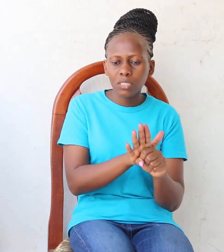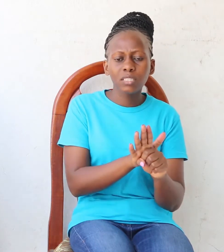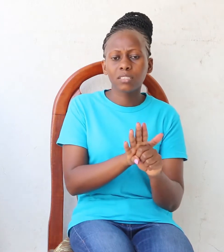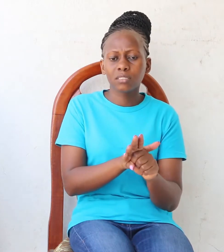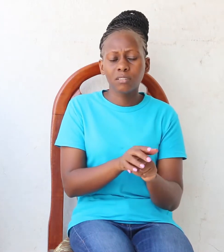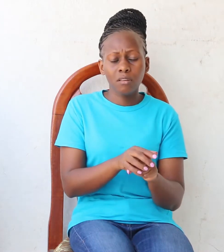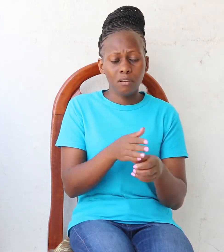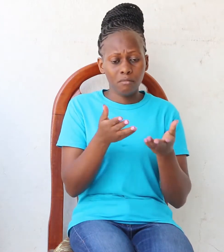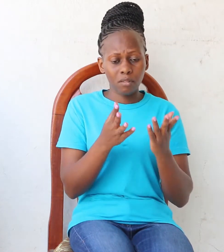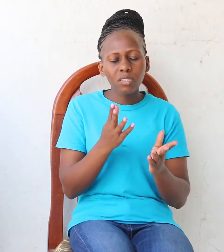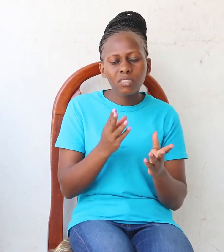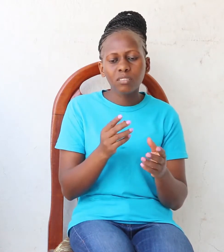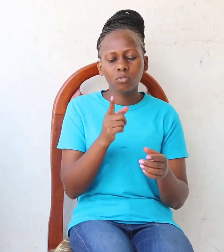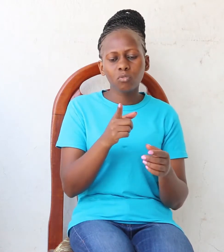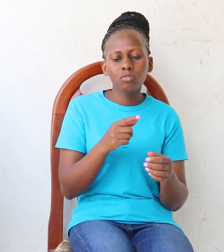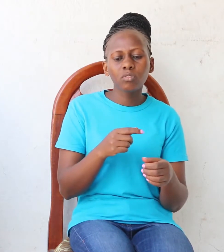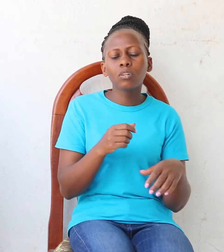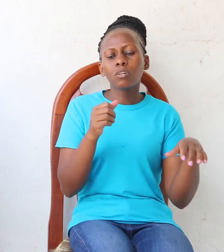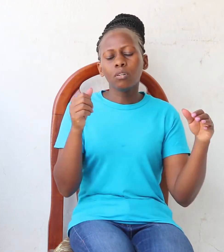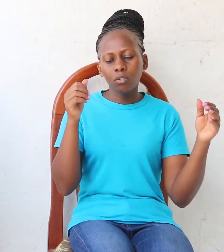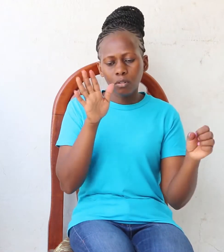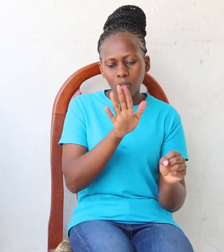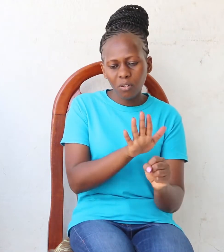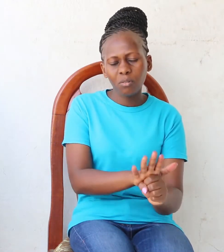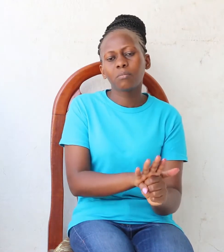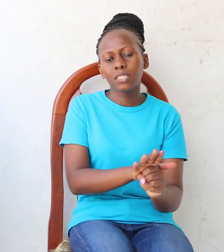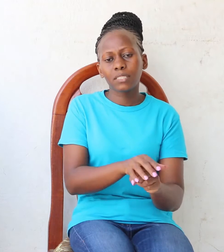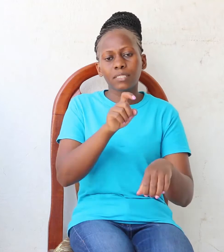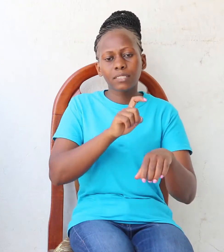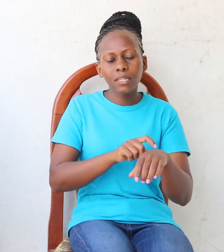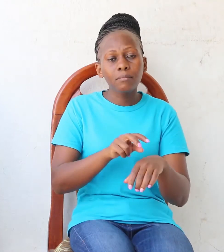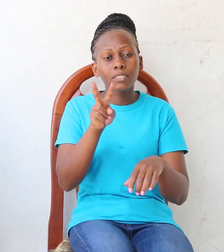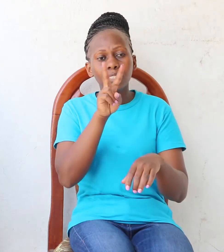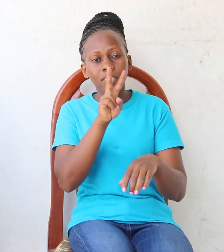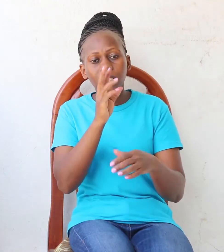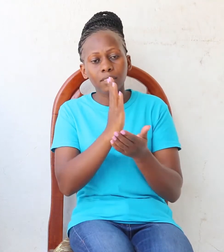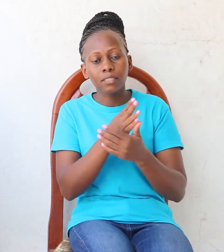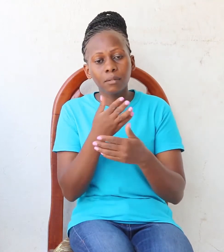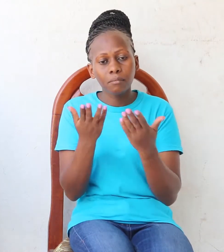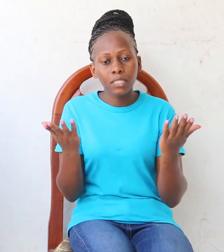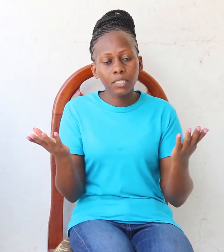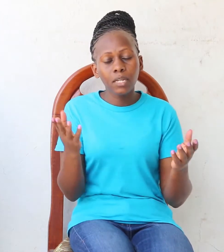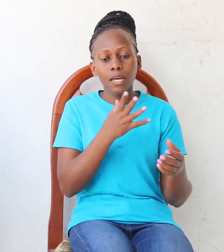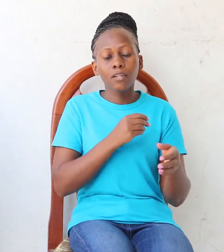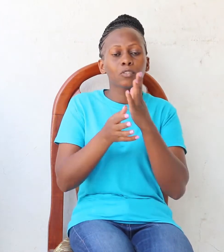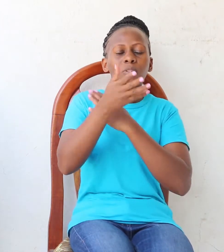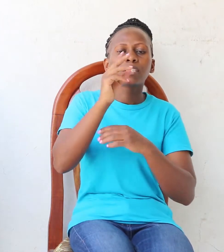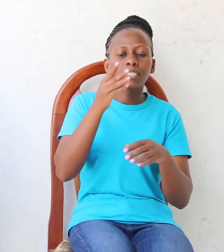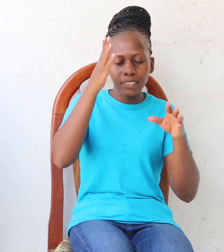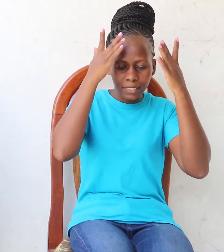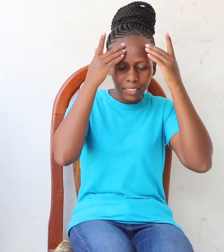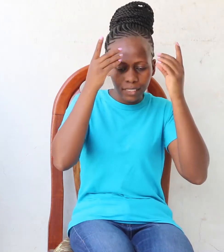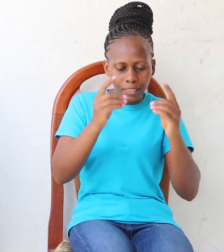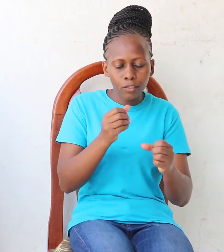Or disappointment when you set your sights on something and God decided to do it in a different